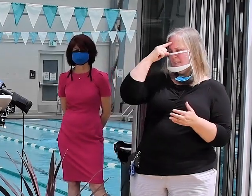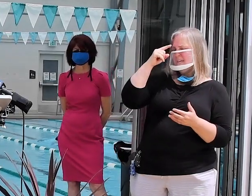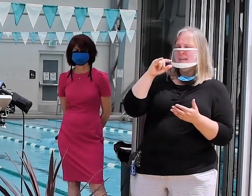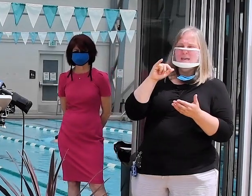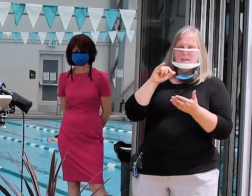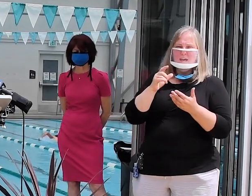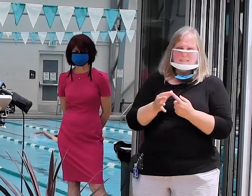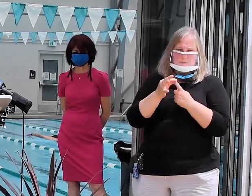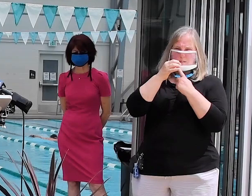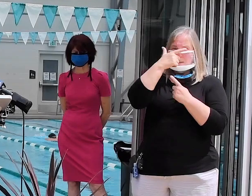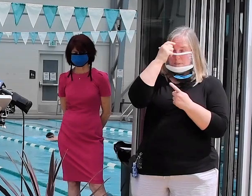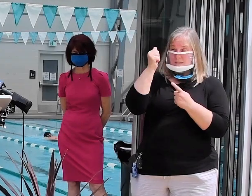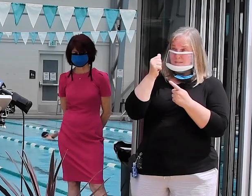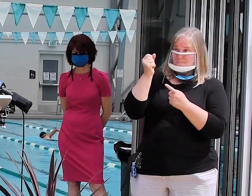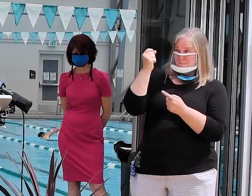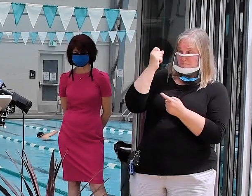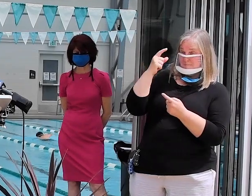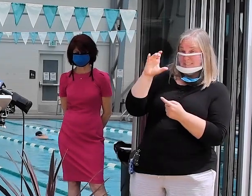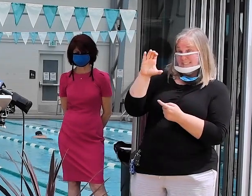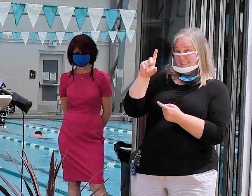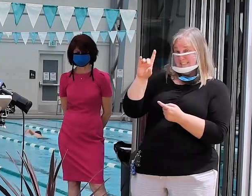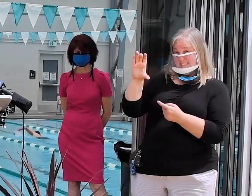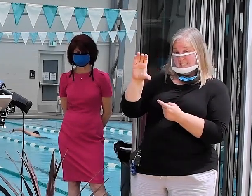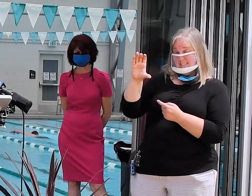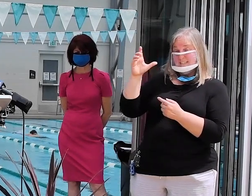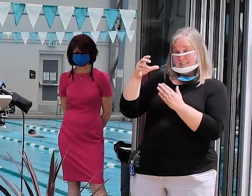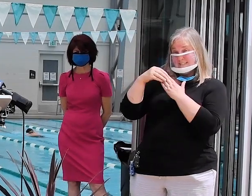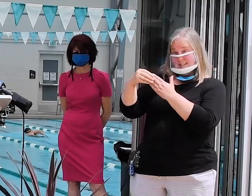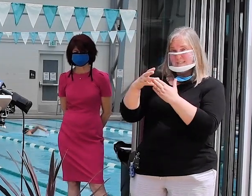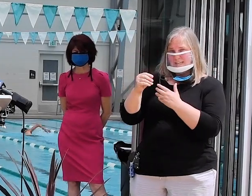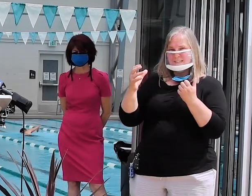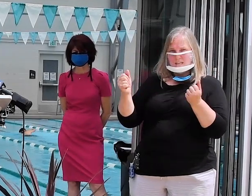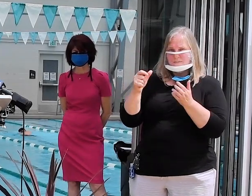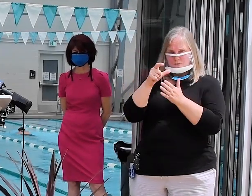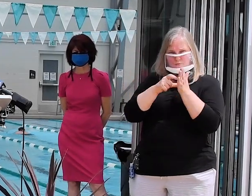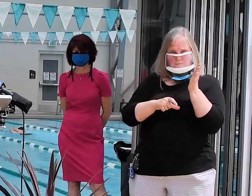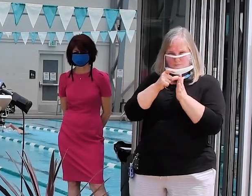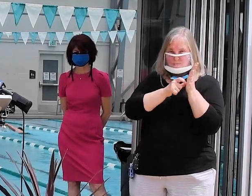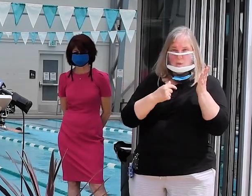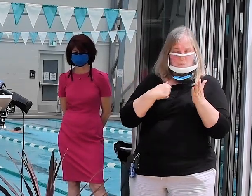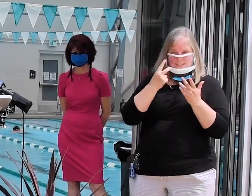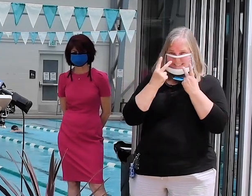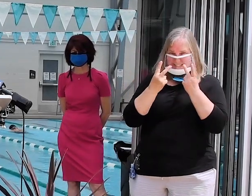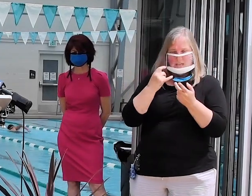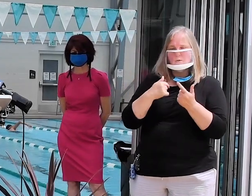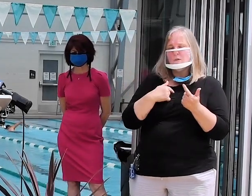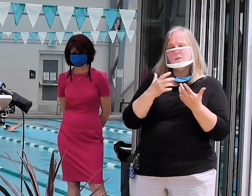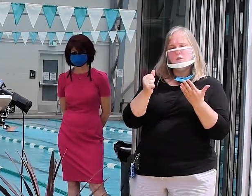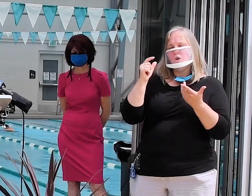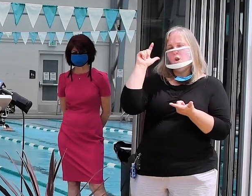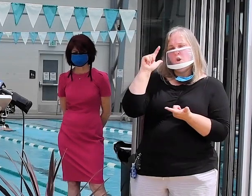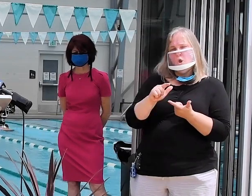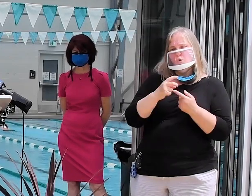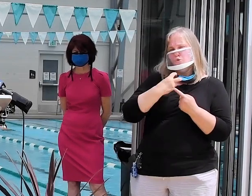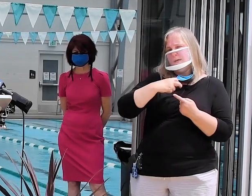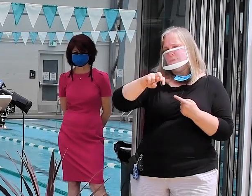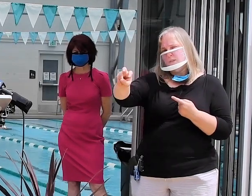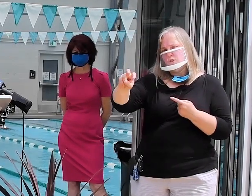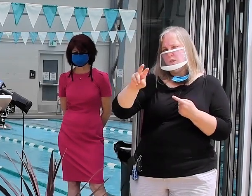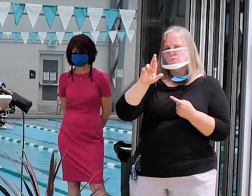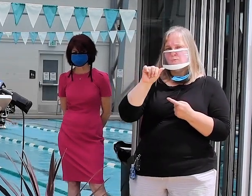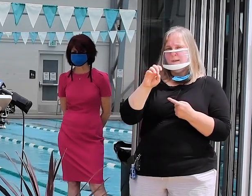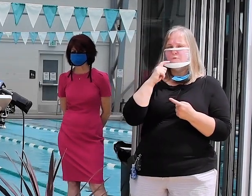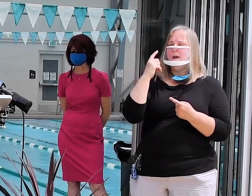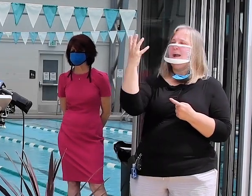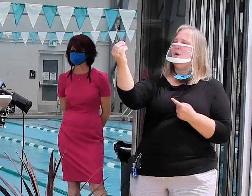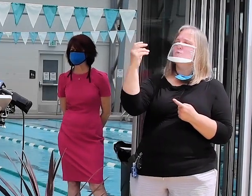the CDC guidance and much of the literature that we're seeing, there's such a low transmission rate for